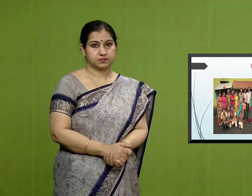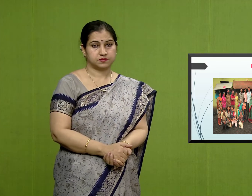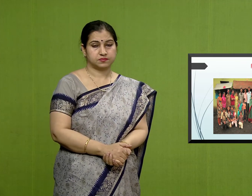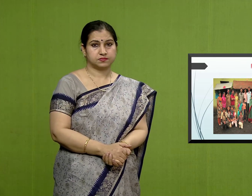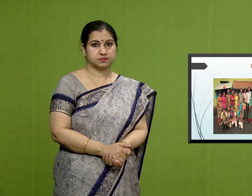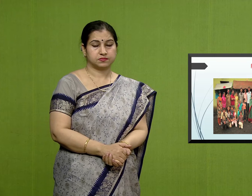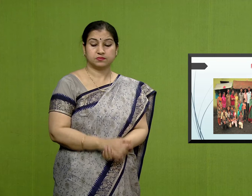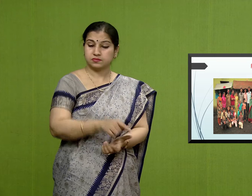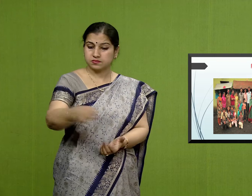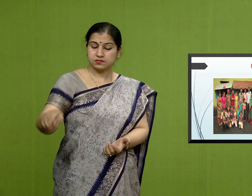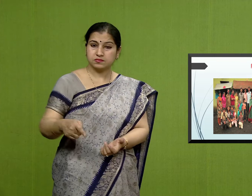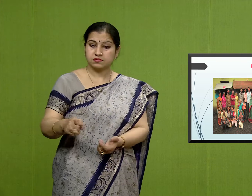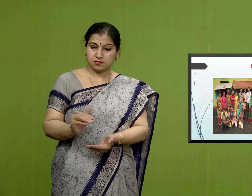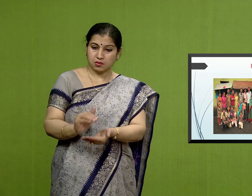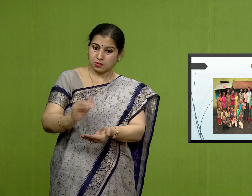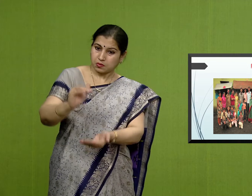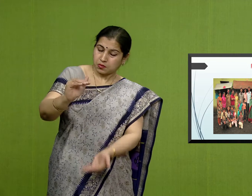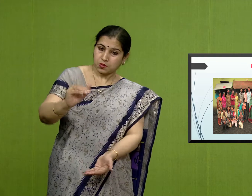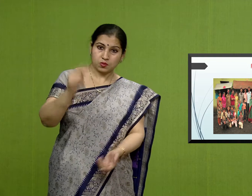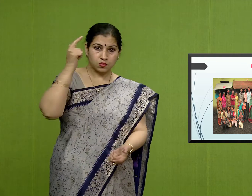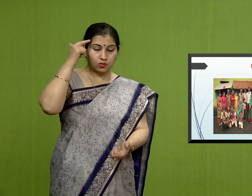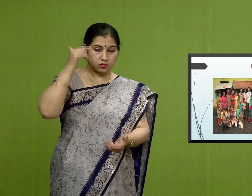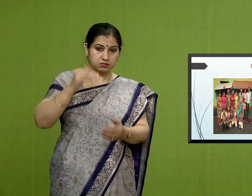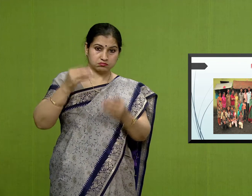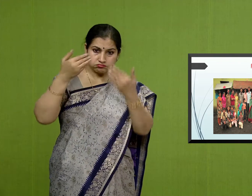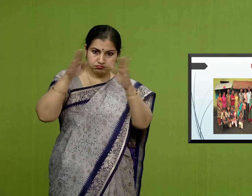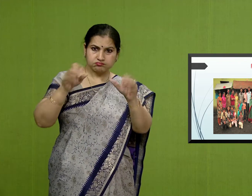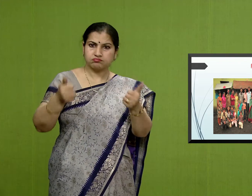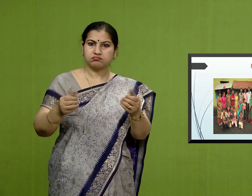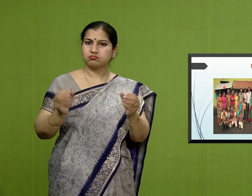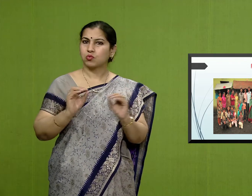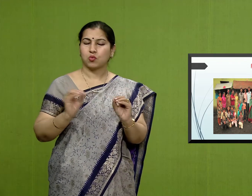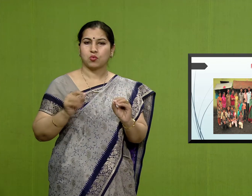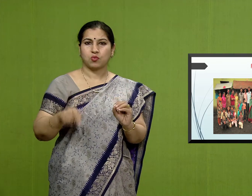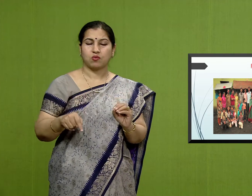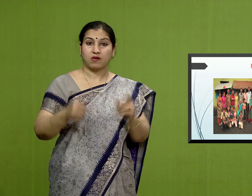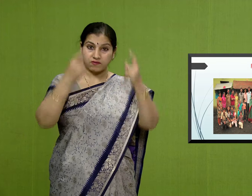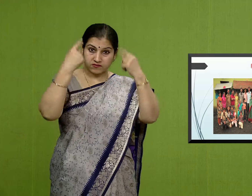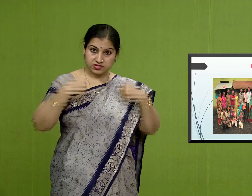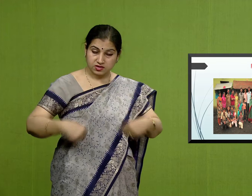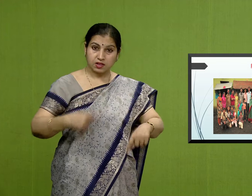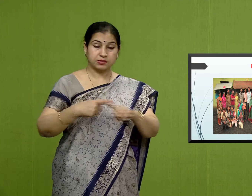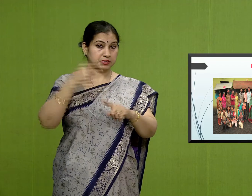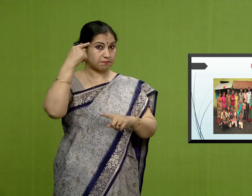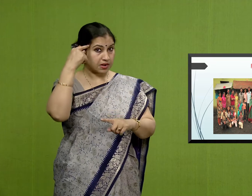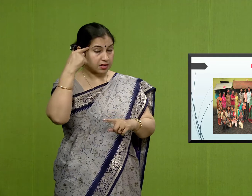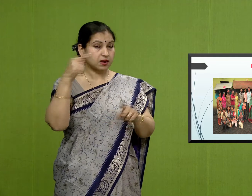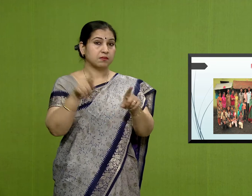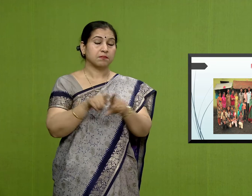They do not grow and develop properly in physical, mental, and